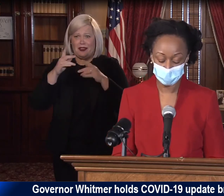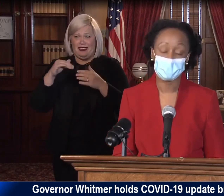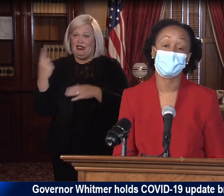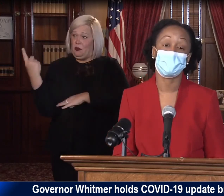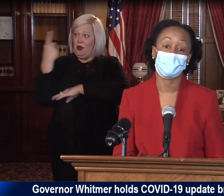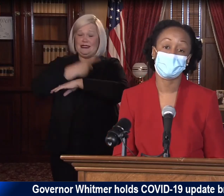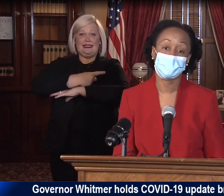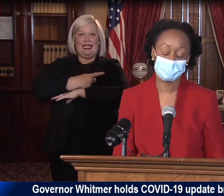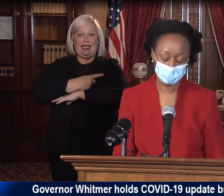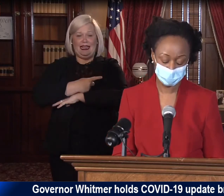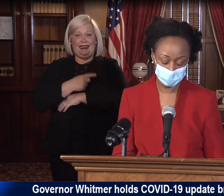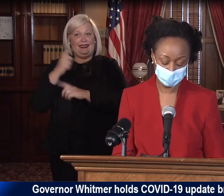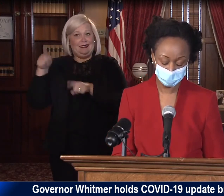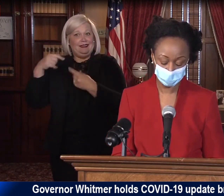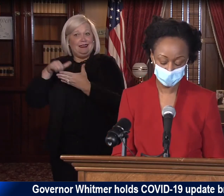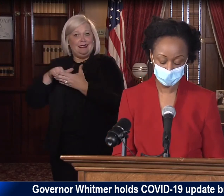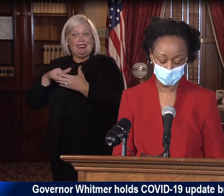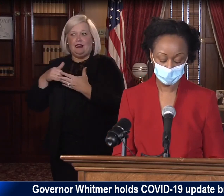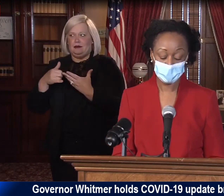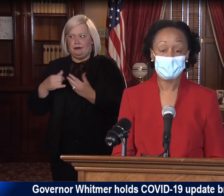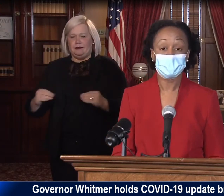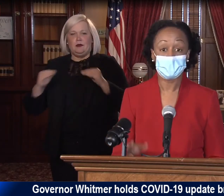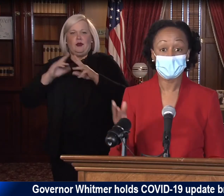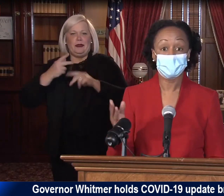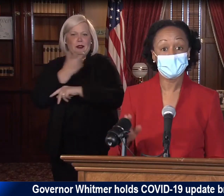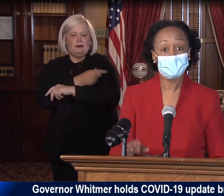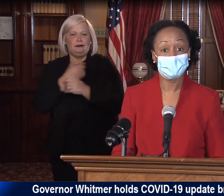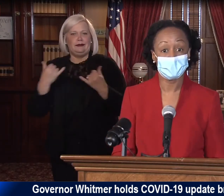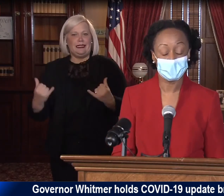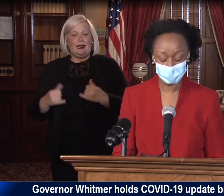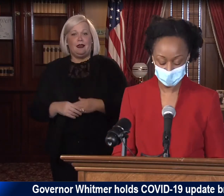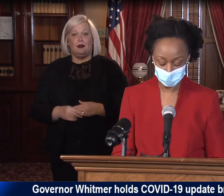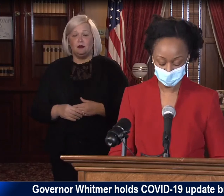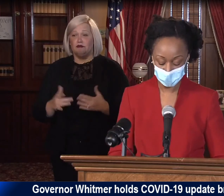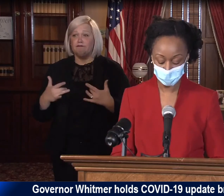many more have occurred since then. I am